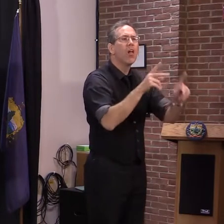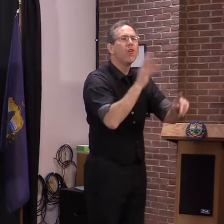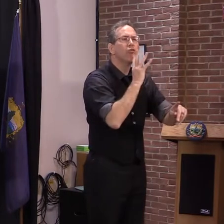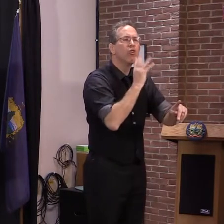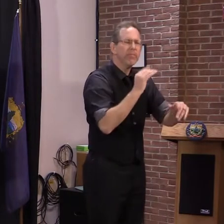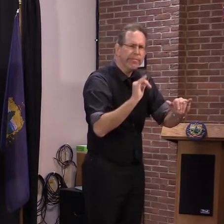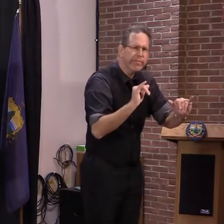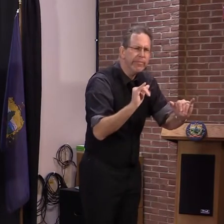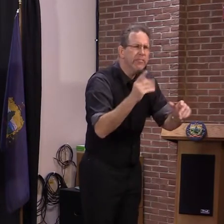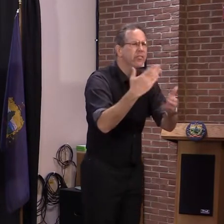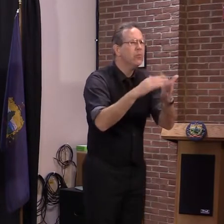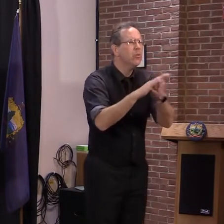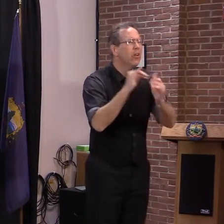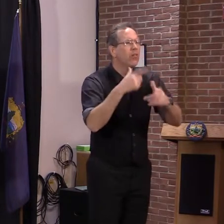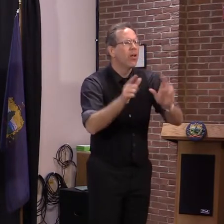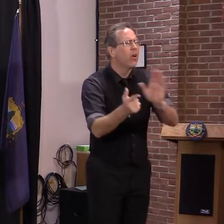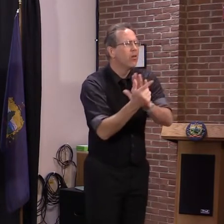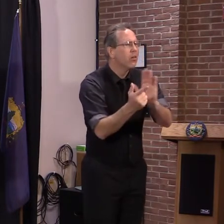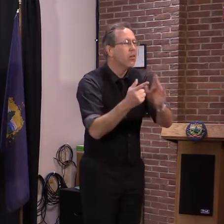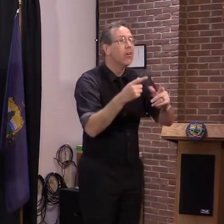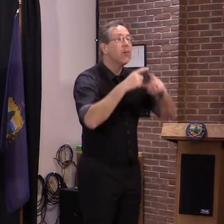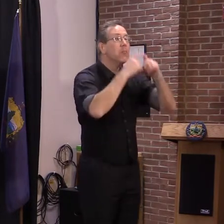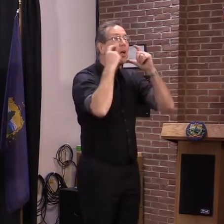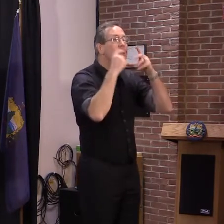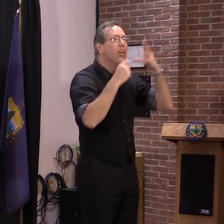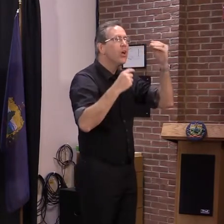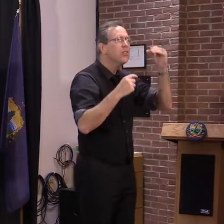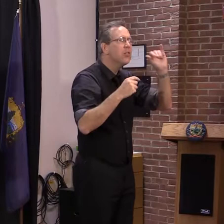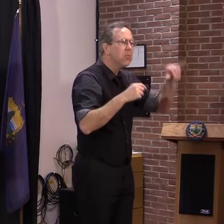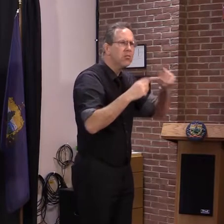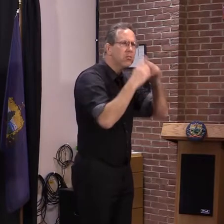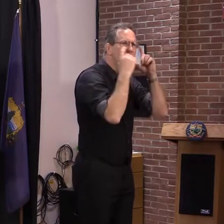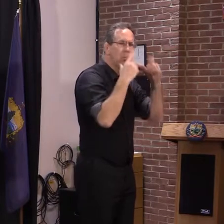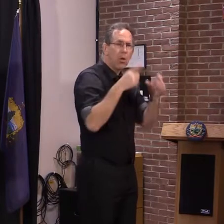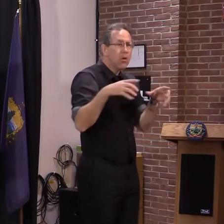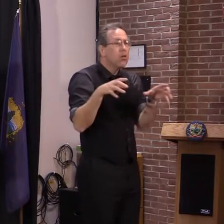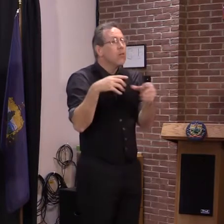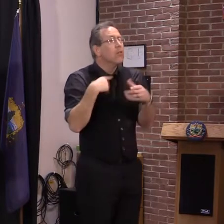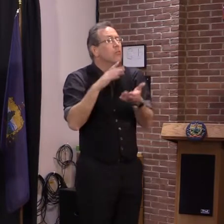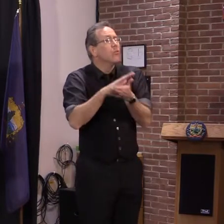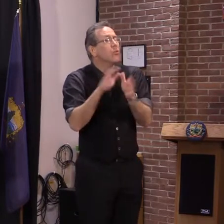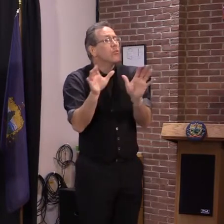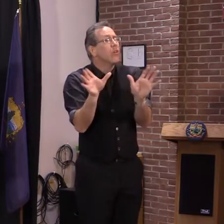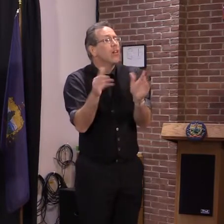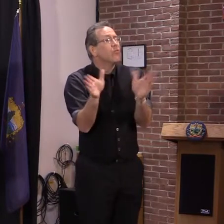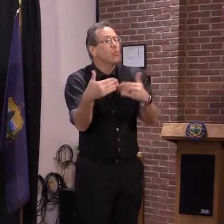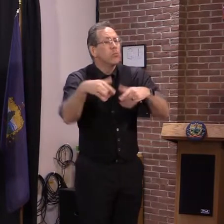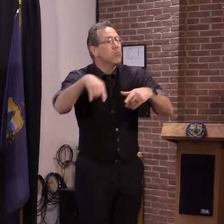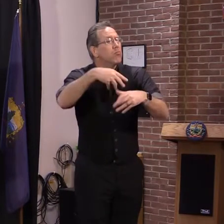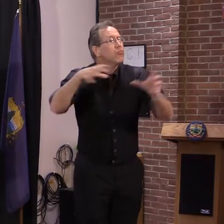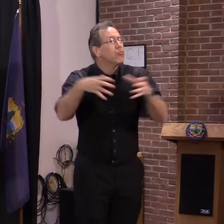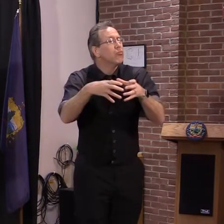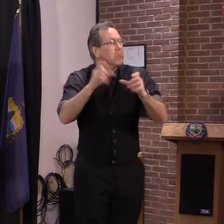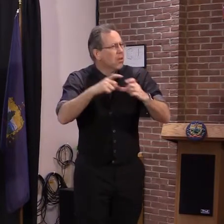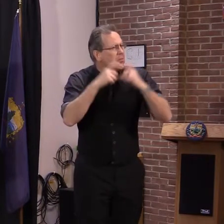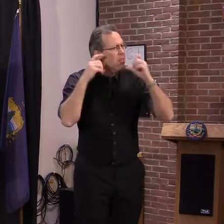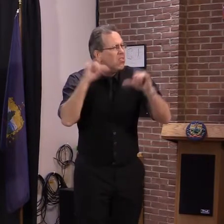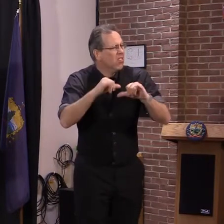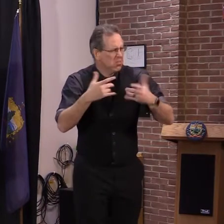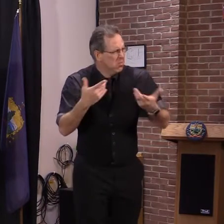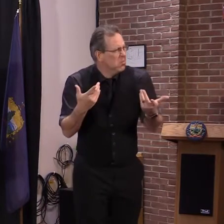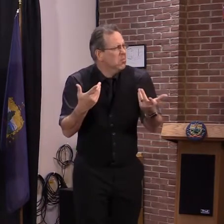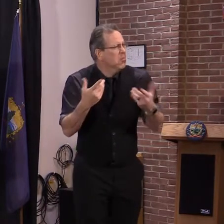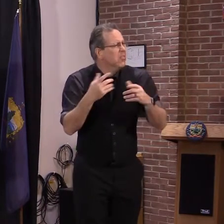to wear masks during outdoor recess, or to play in small groups or pods on the playground. None of these types of measures are